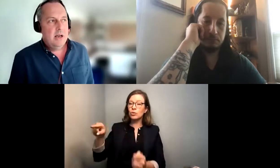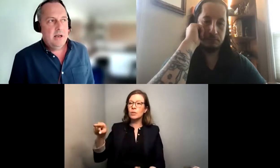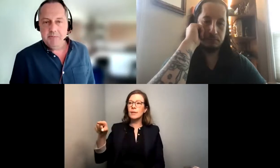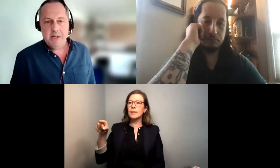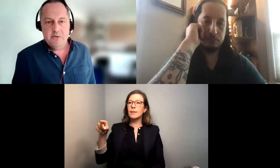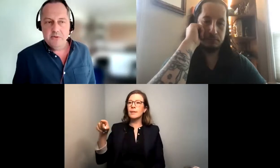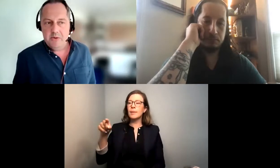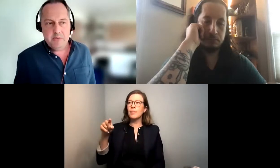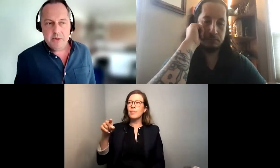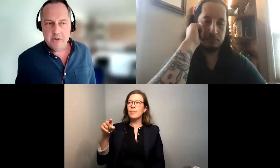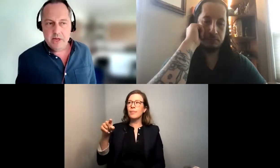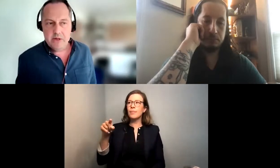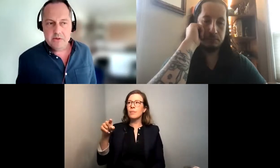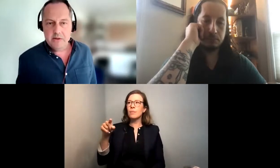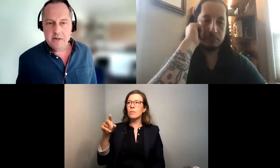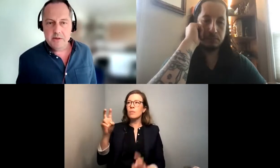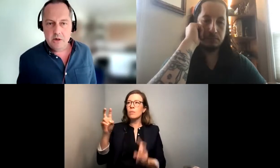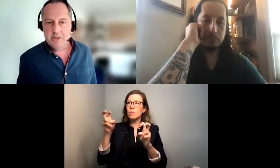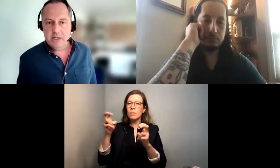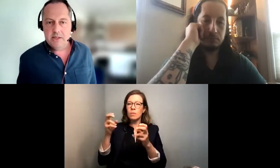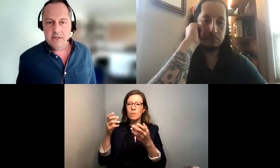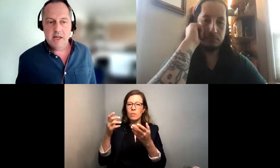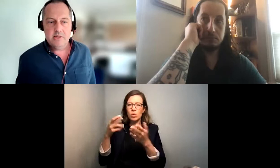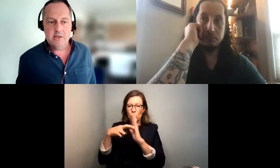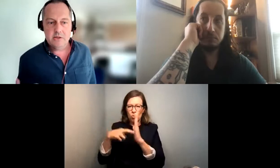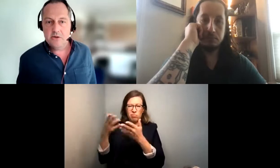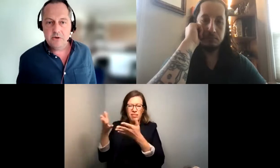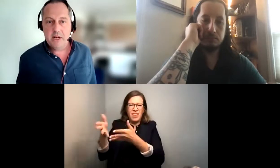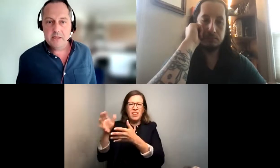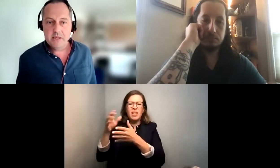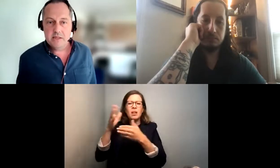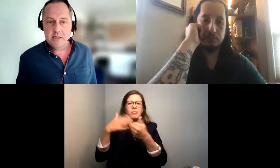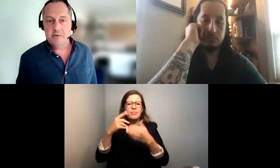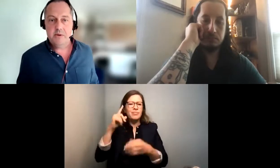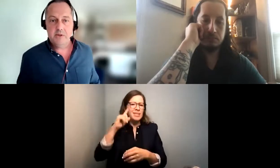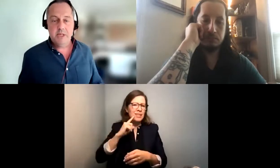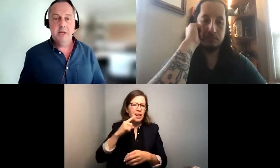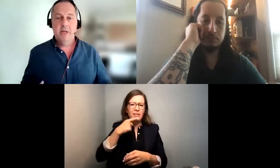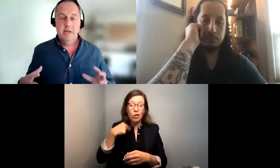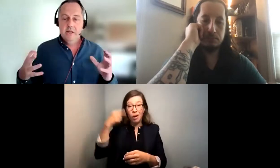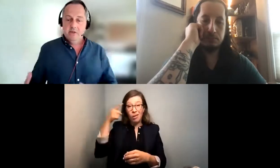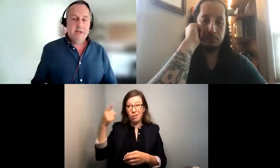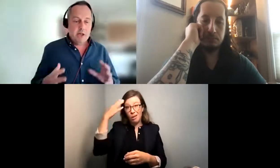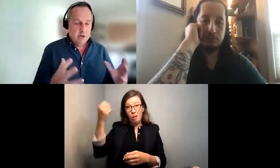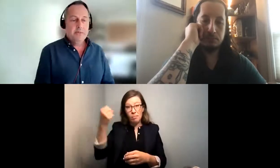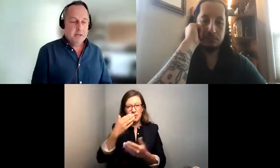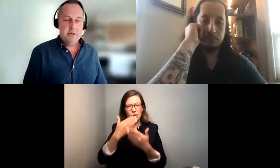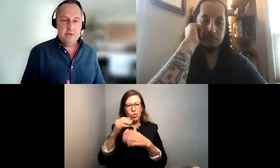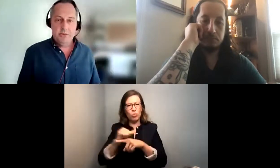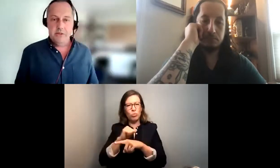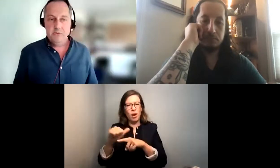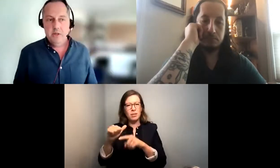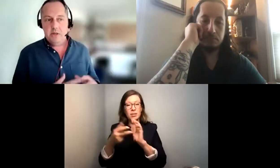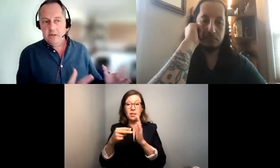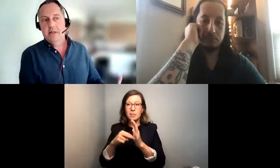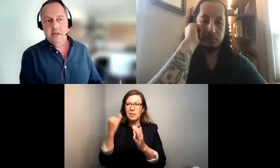are irrespective of whether people are hearing or deaf. It's common sense and good practice. So if somebody contributed to a